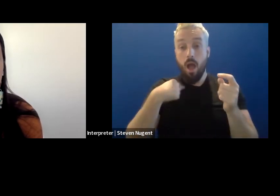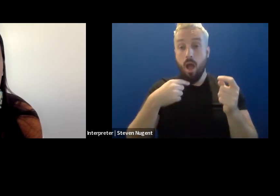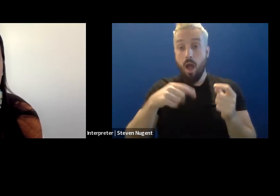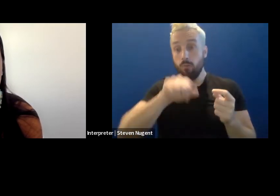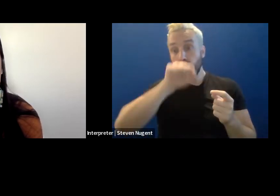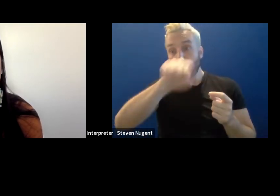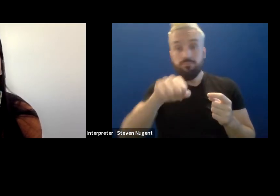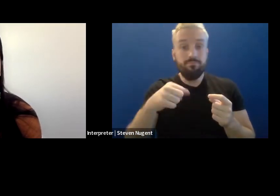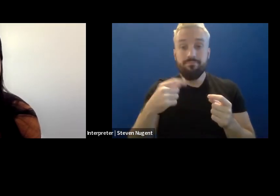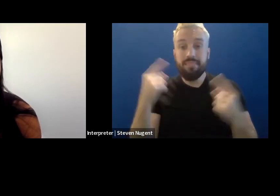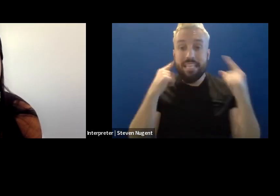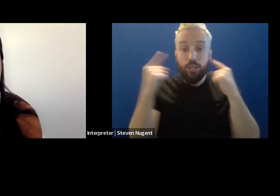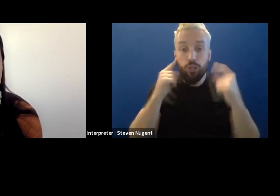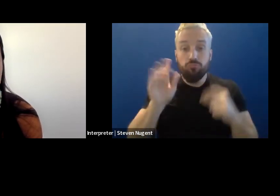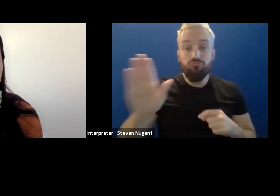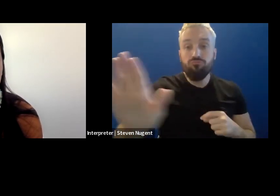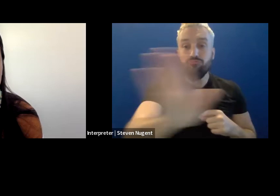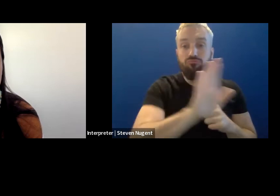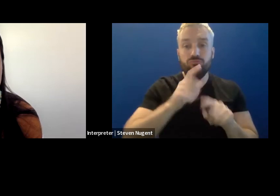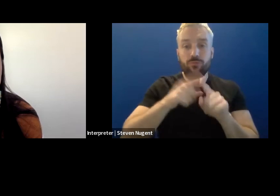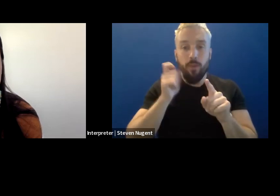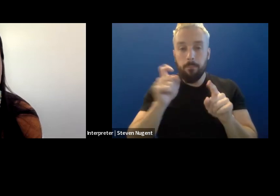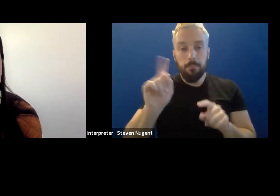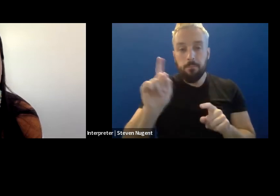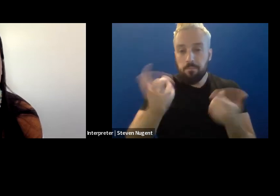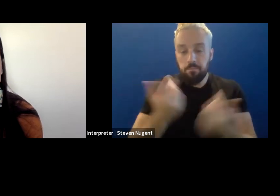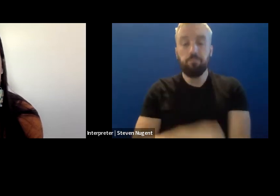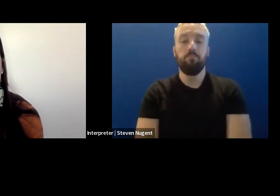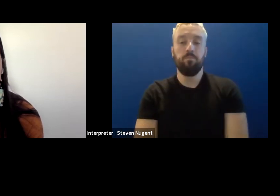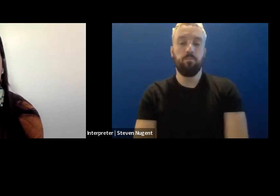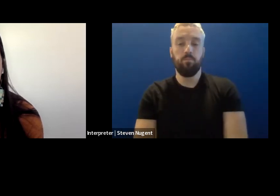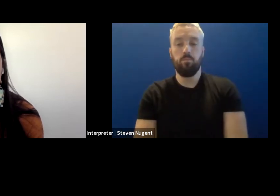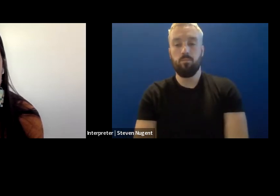hear read where you guys are joining us from.